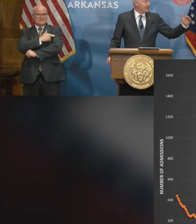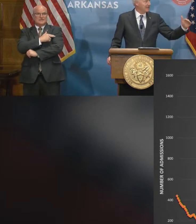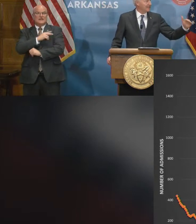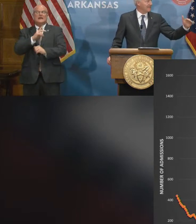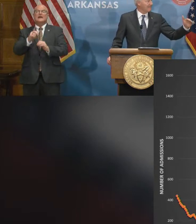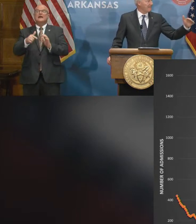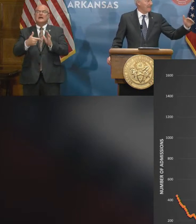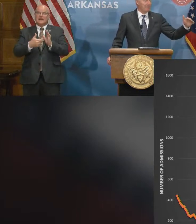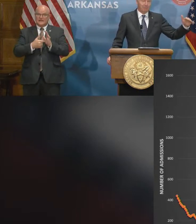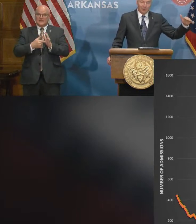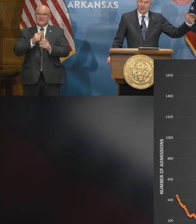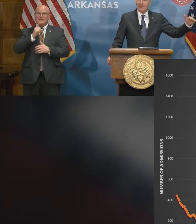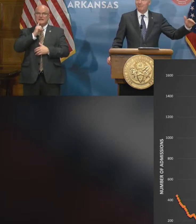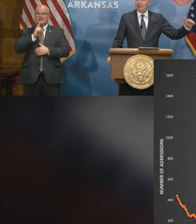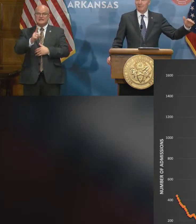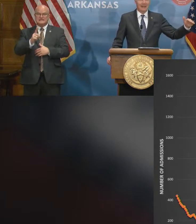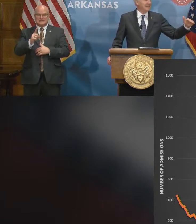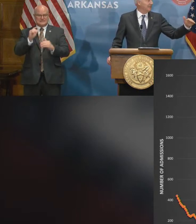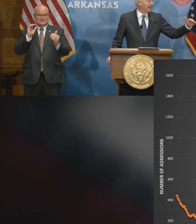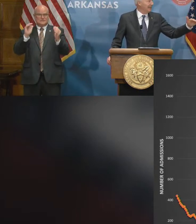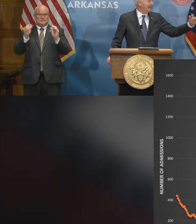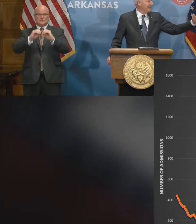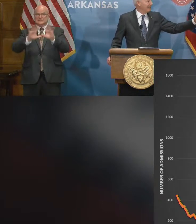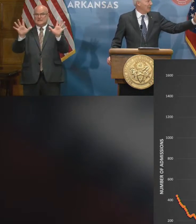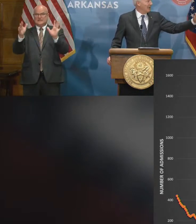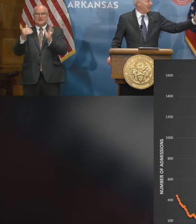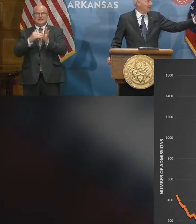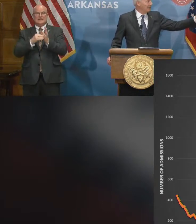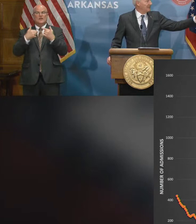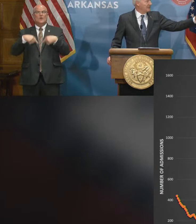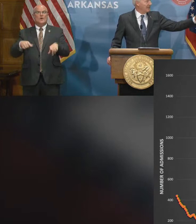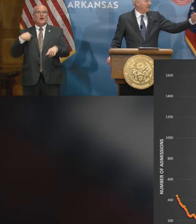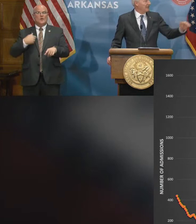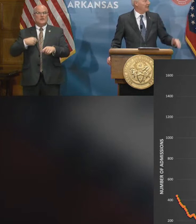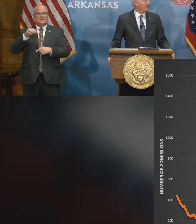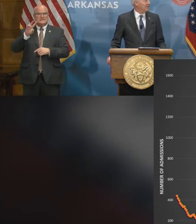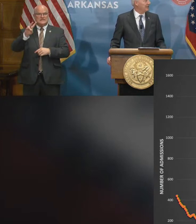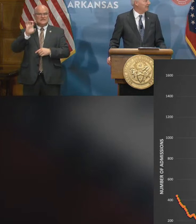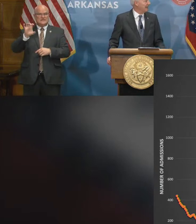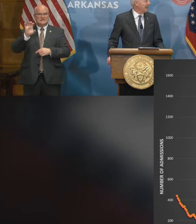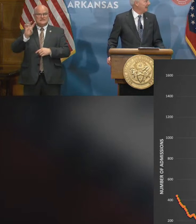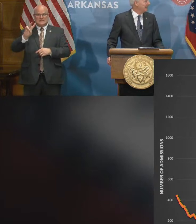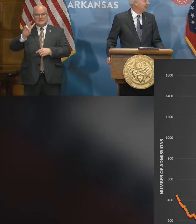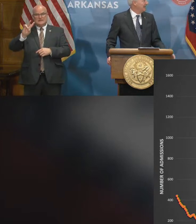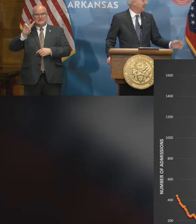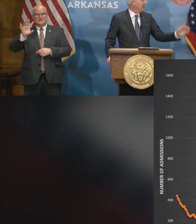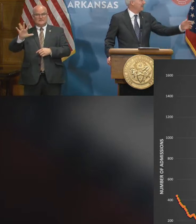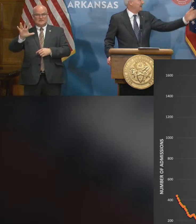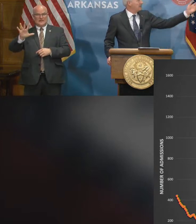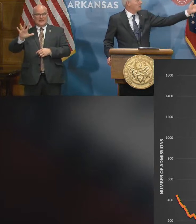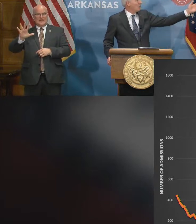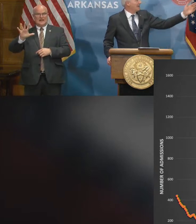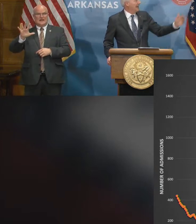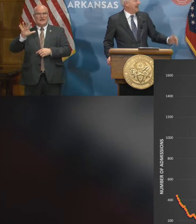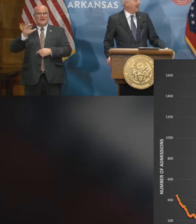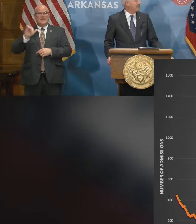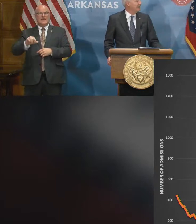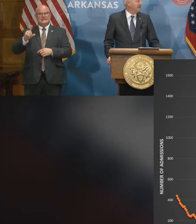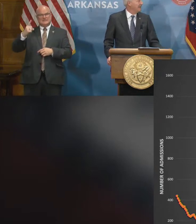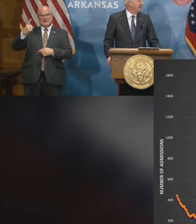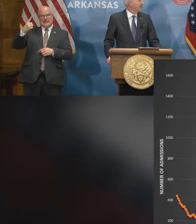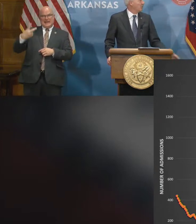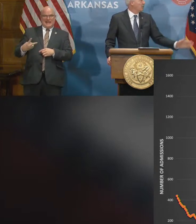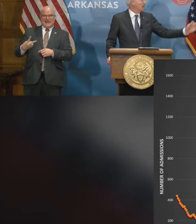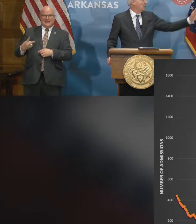and this puts in perspective again that while we're up at 775, that is one